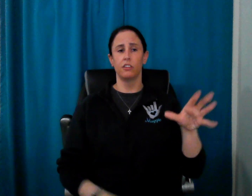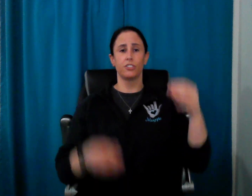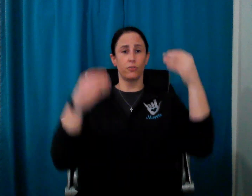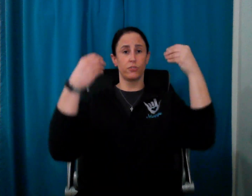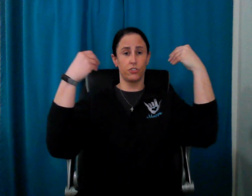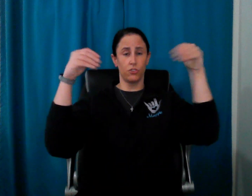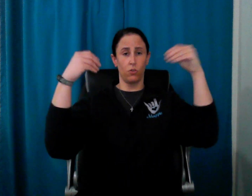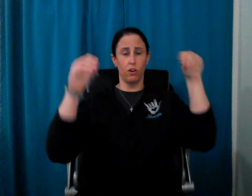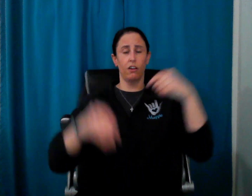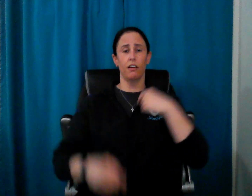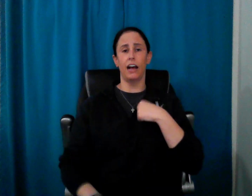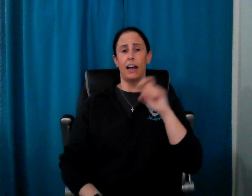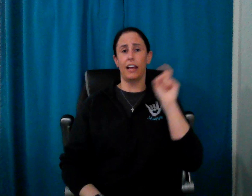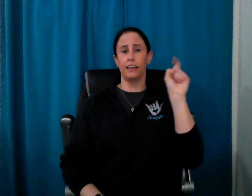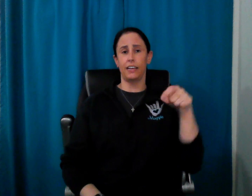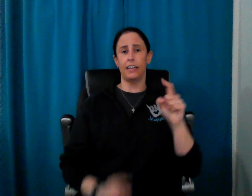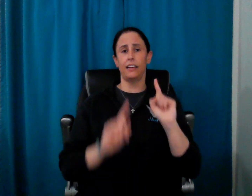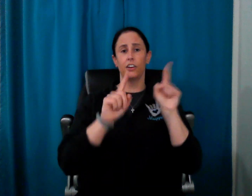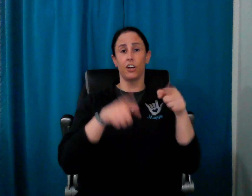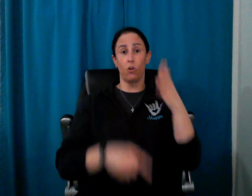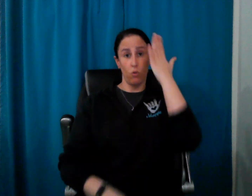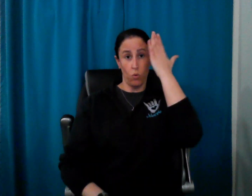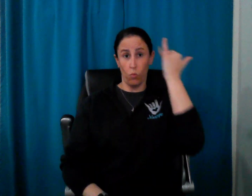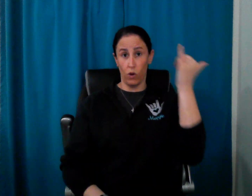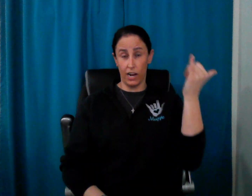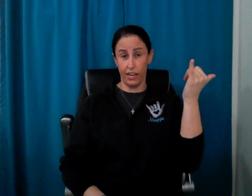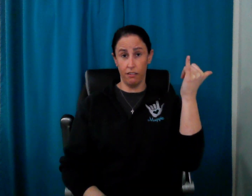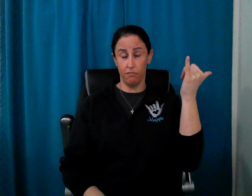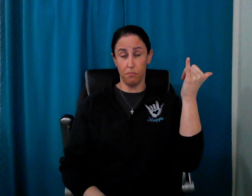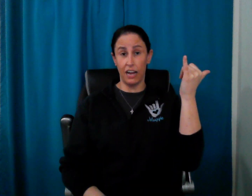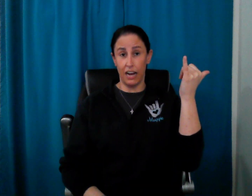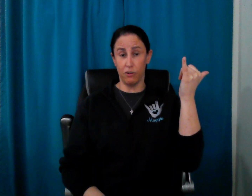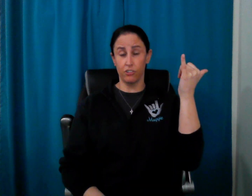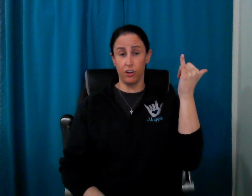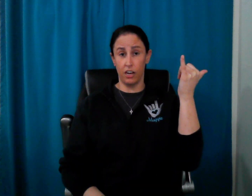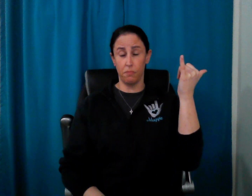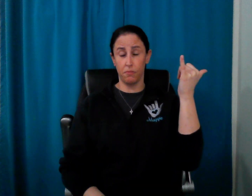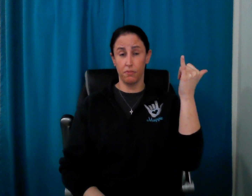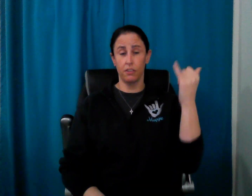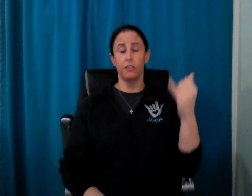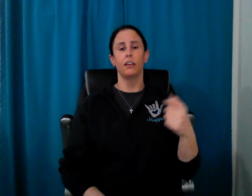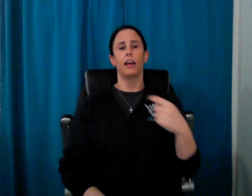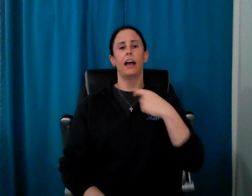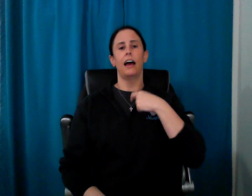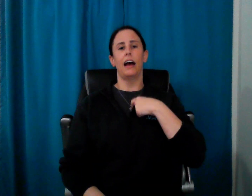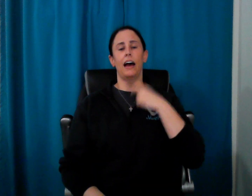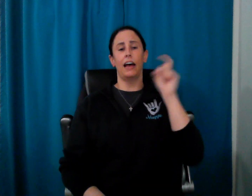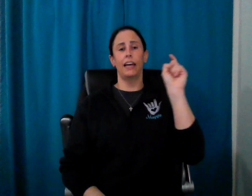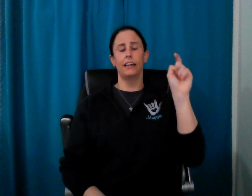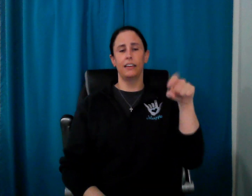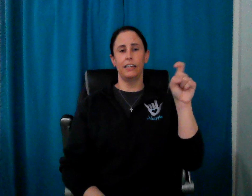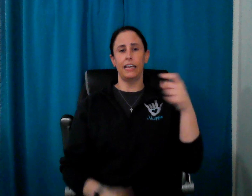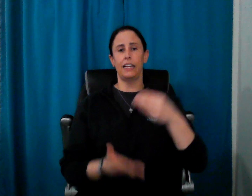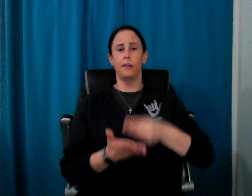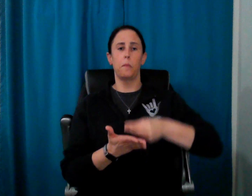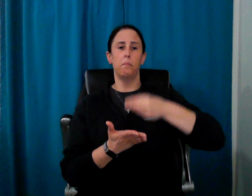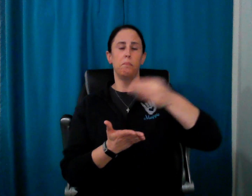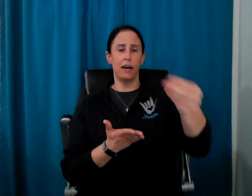So store, I need, go, why? My eyebrows are up. I need,